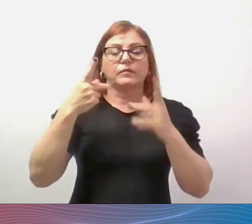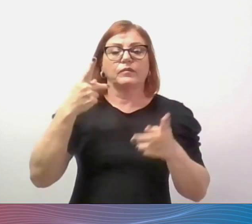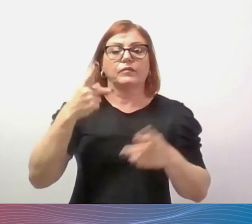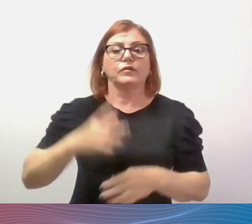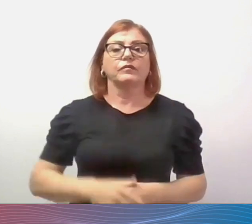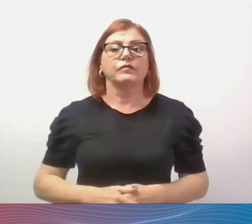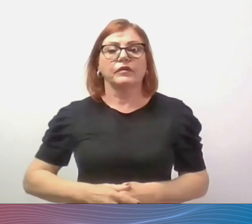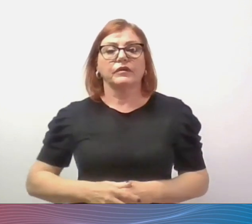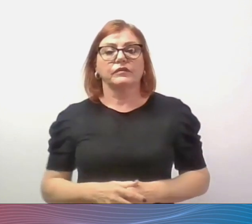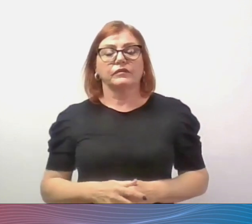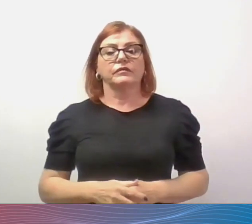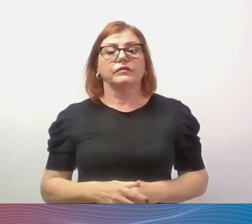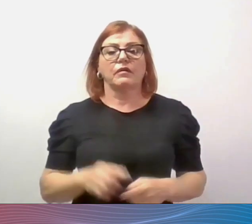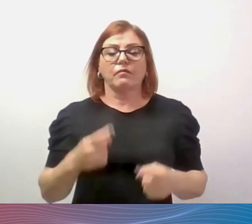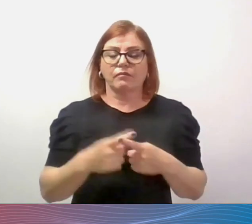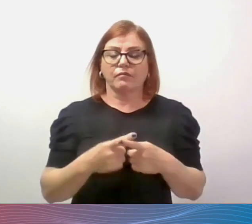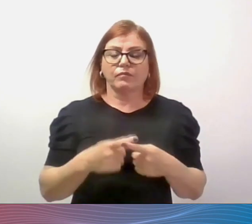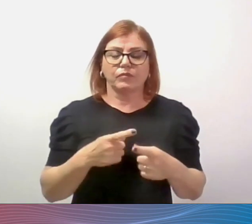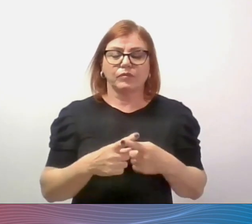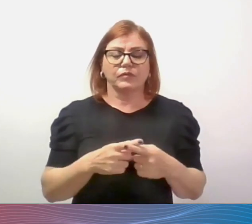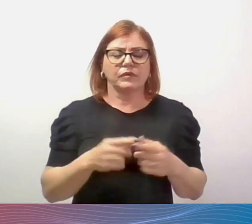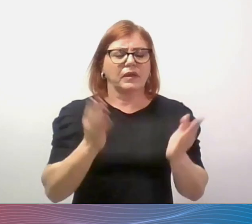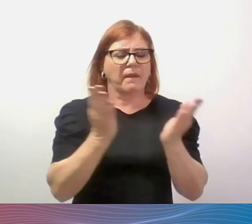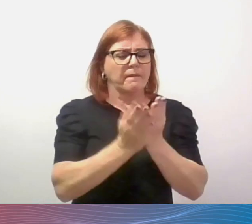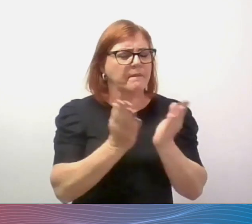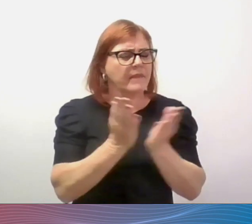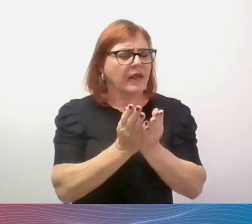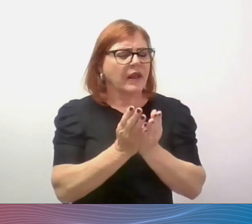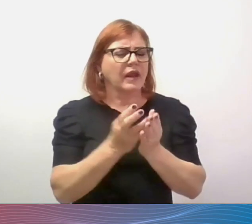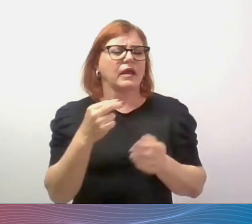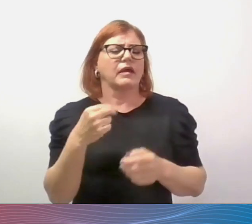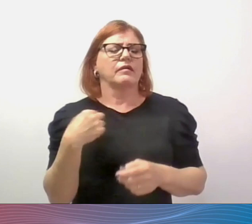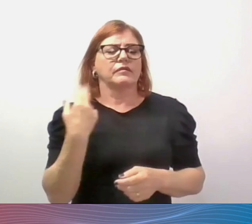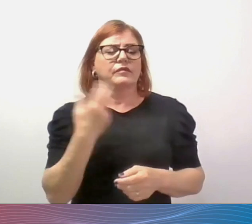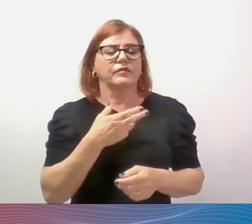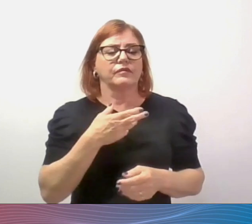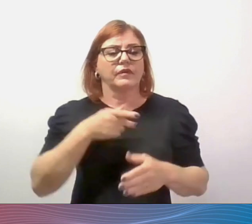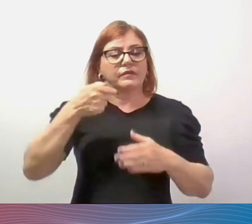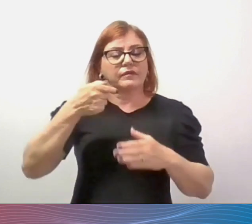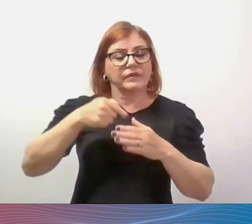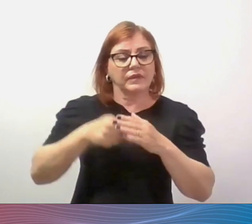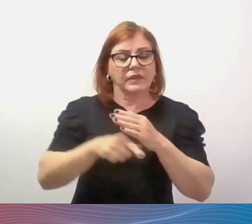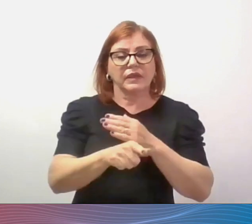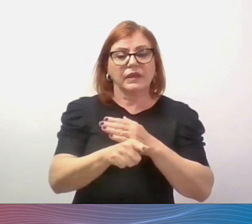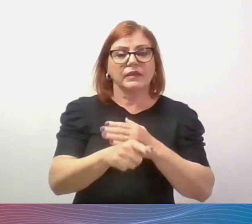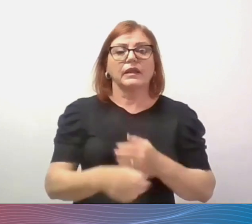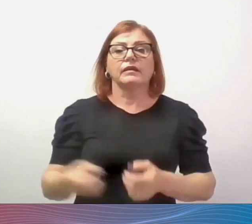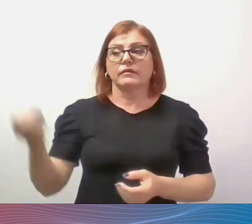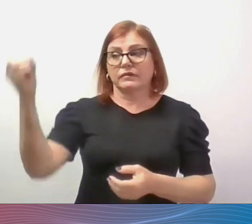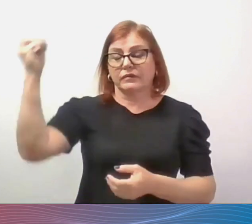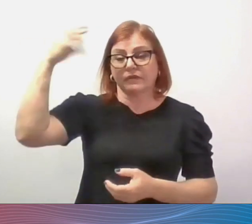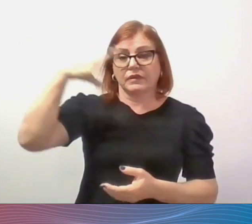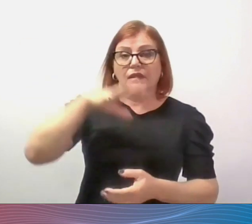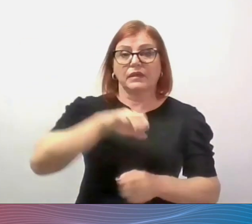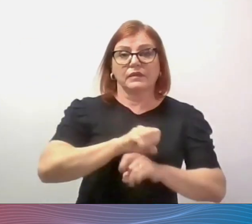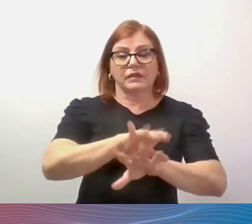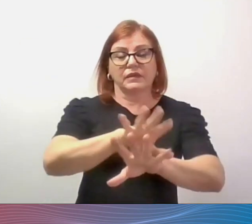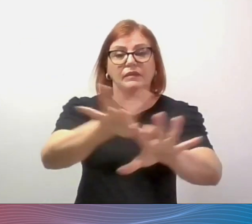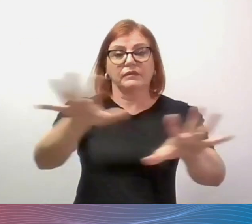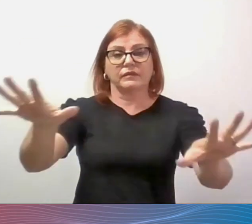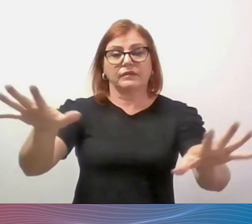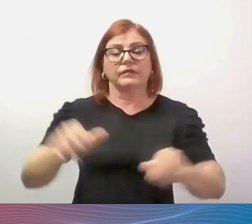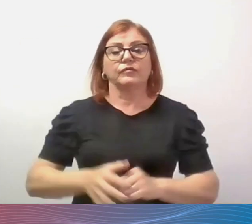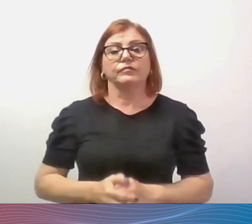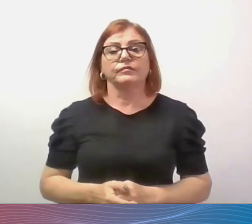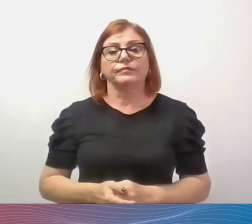word. Porque a palavra é que faz de nós canais do que flui a graça. Because it is the word which causes us to become channels